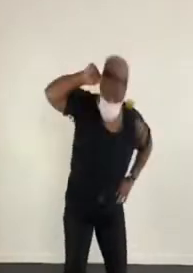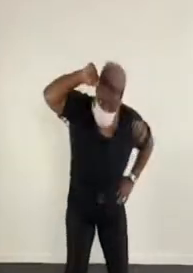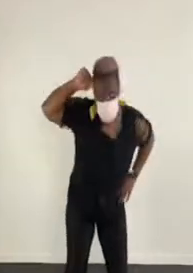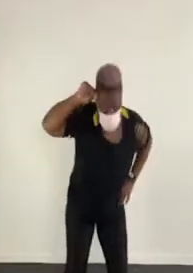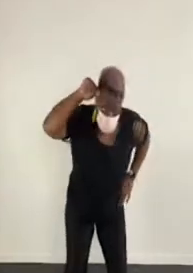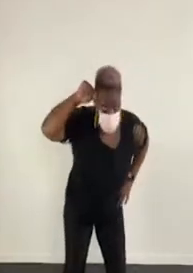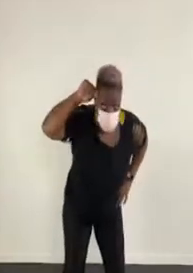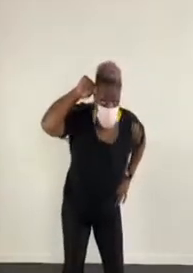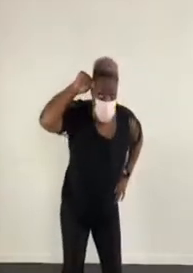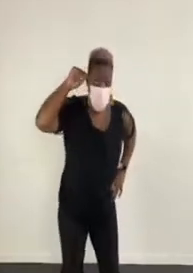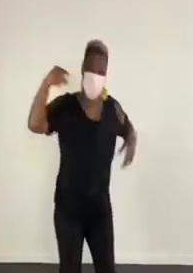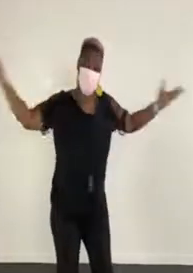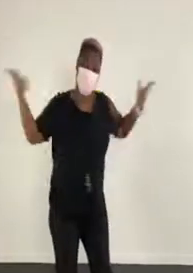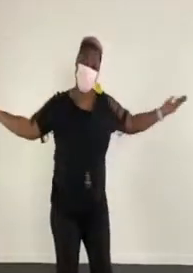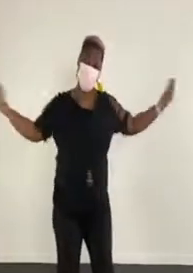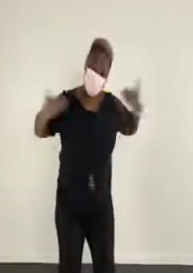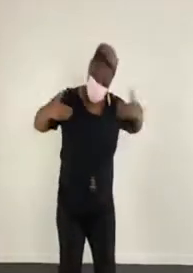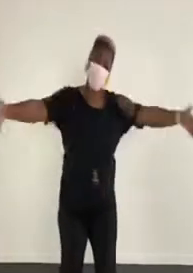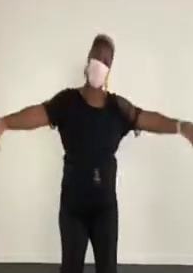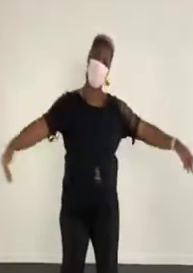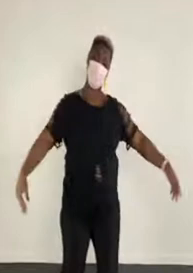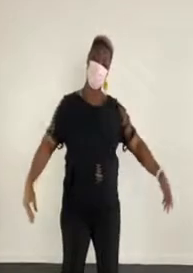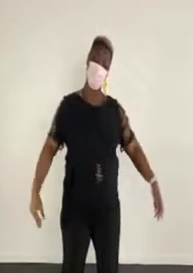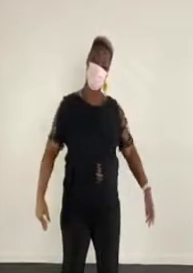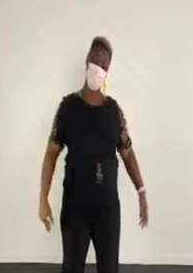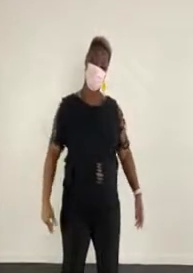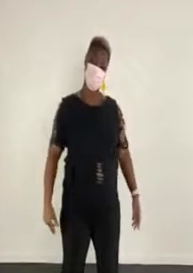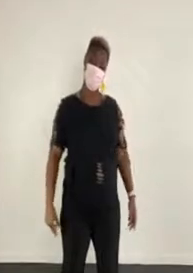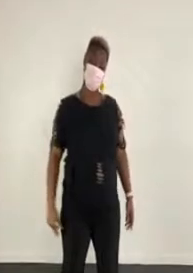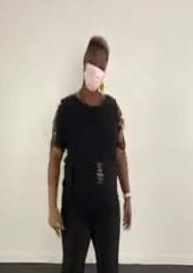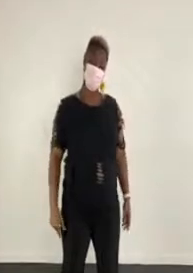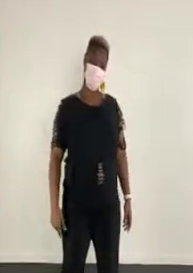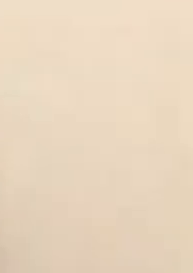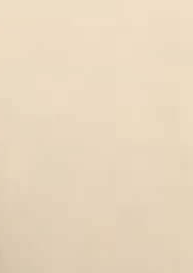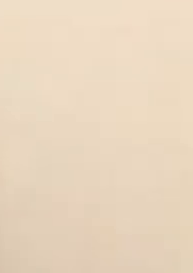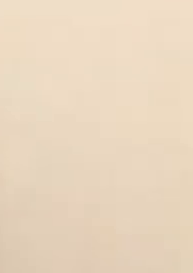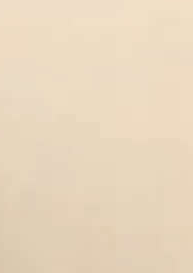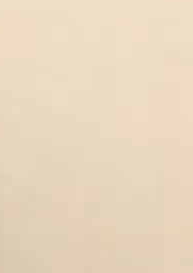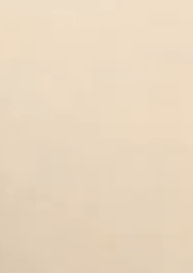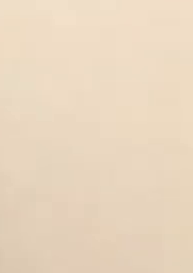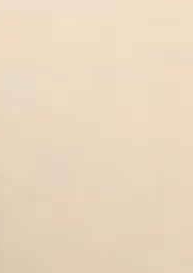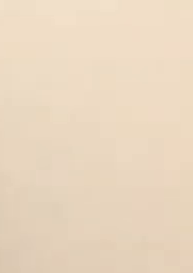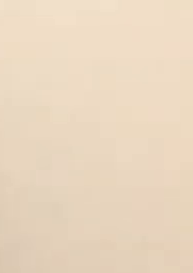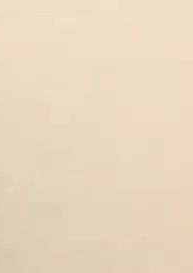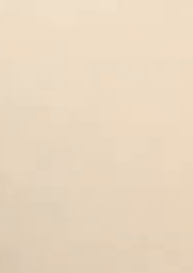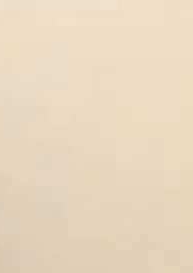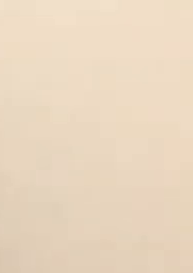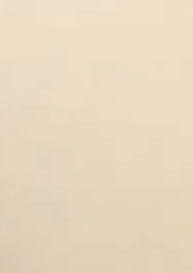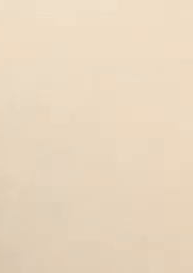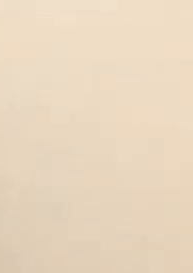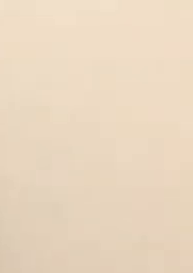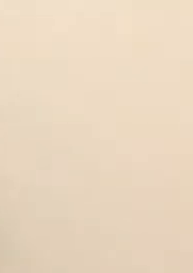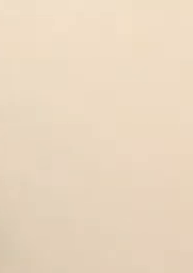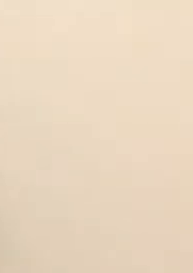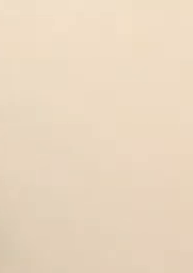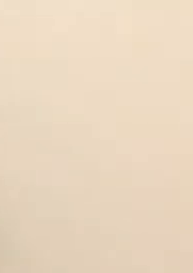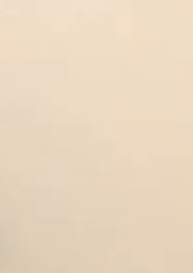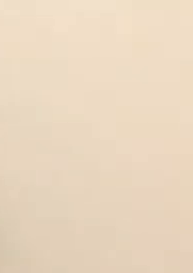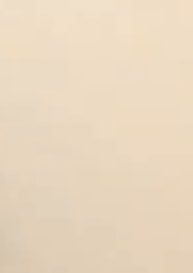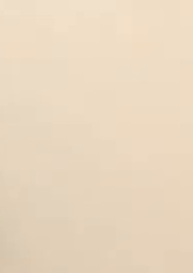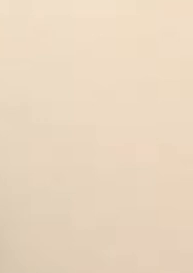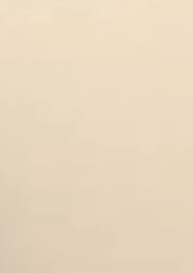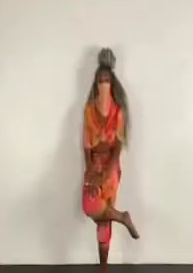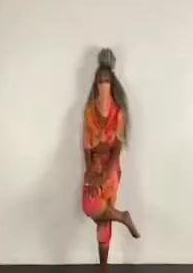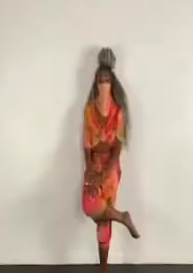week. God bless America and no place else. How could this happen to me? To